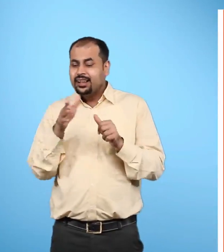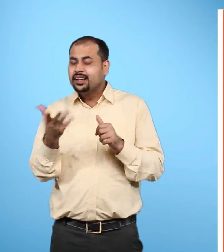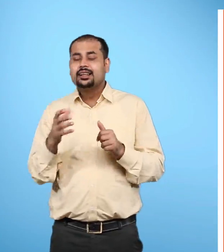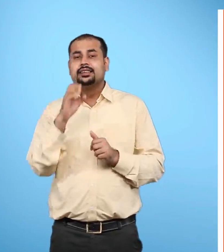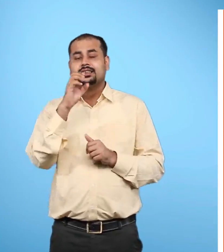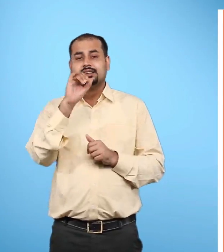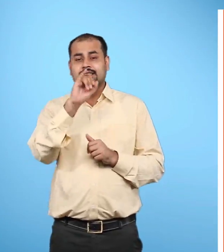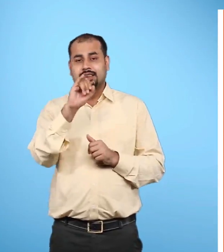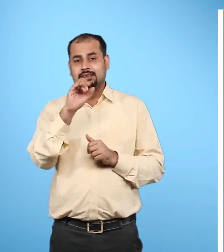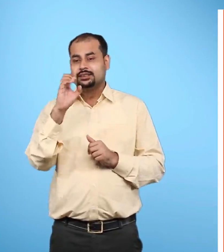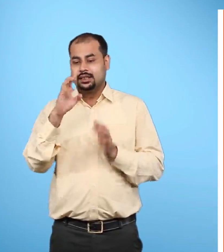6 square centimeters.